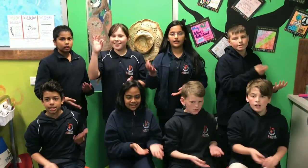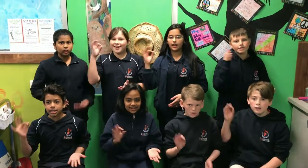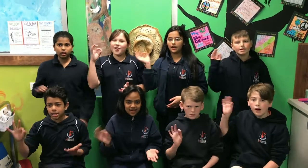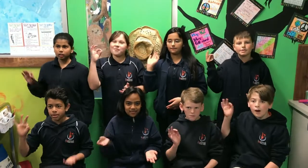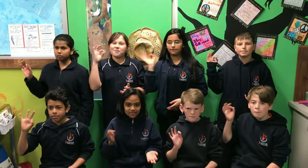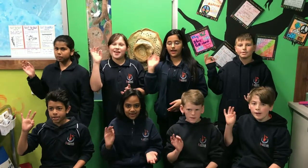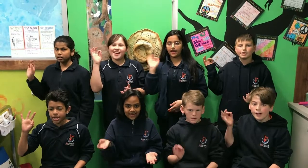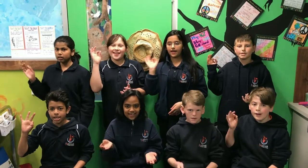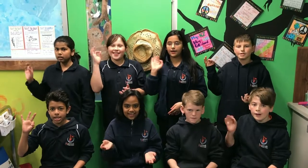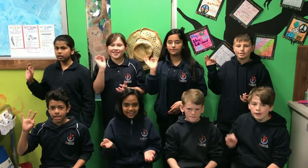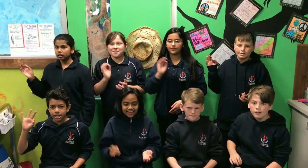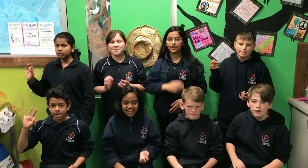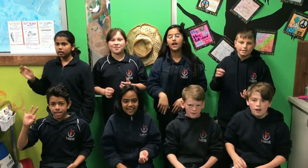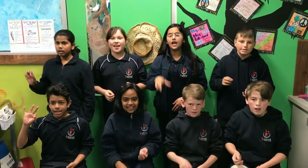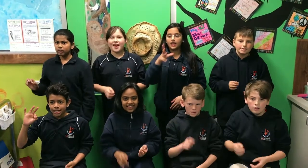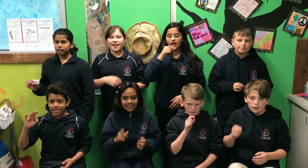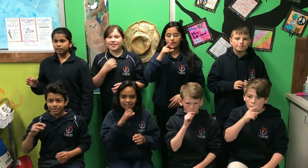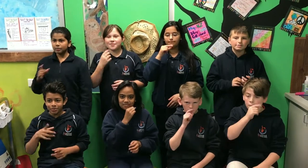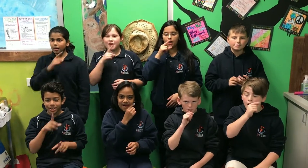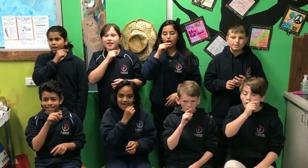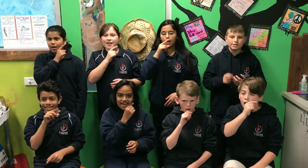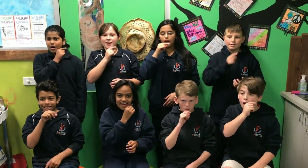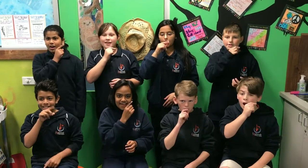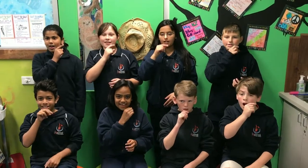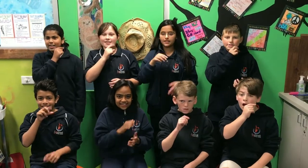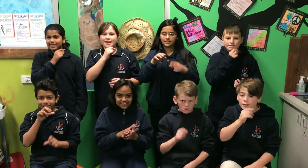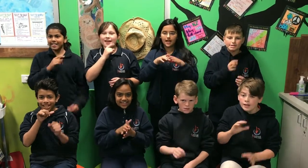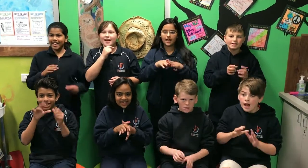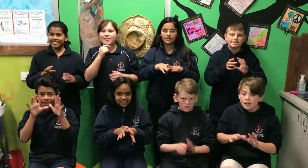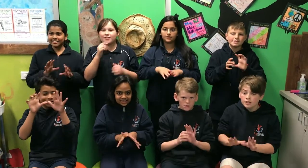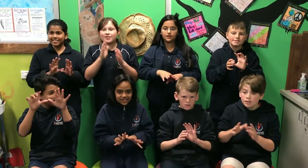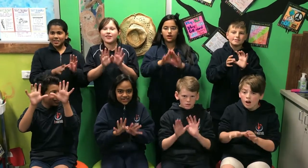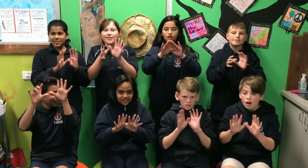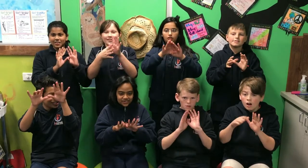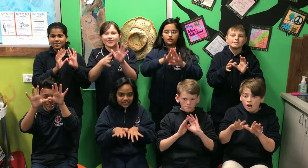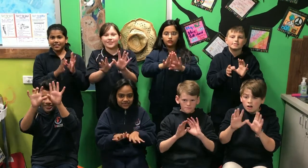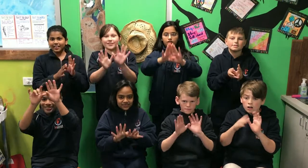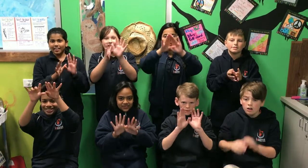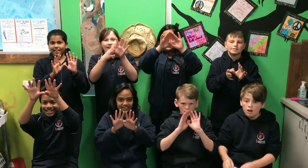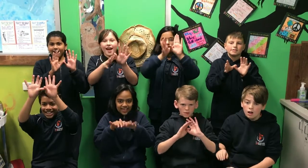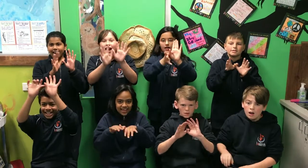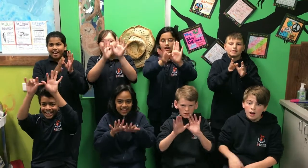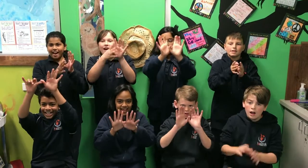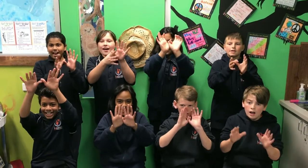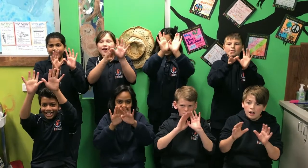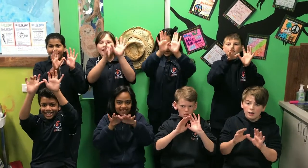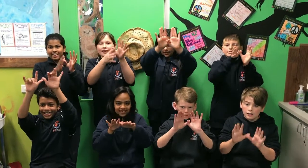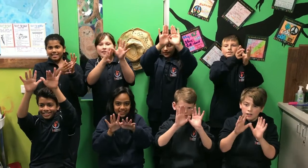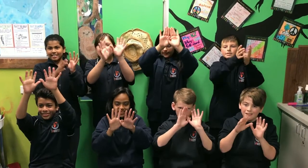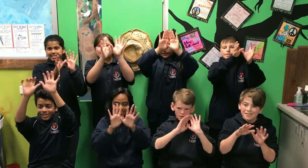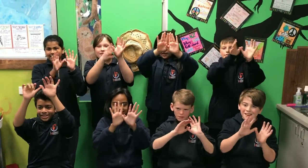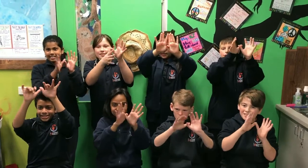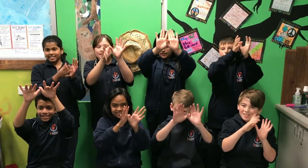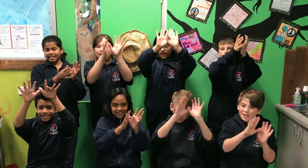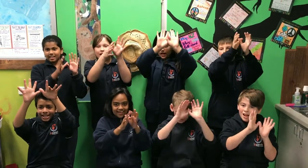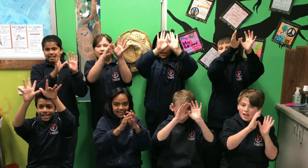compare, but the birds that soar, high in the sky,